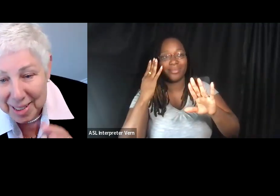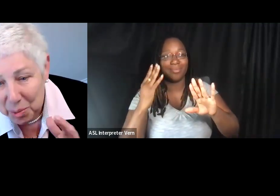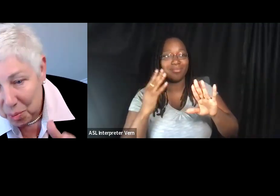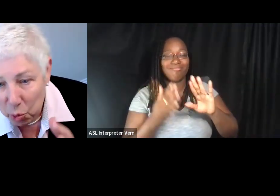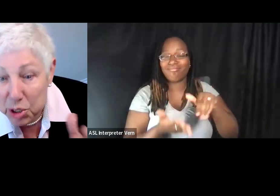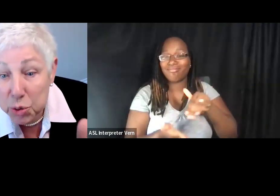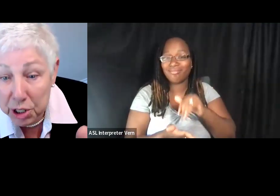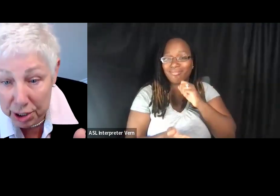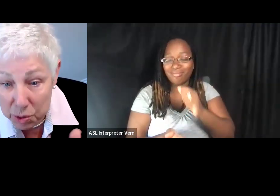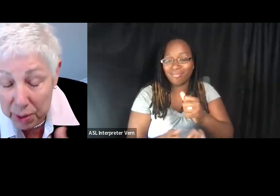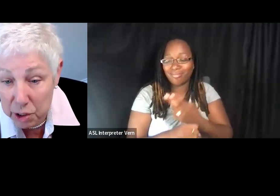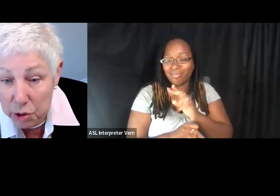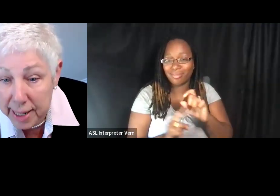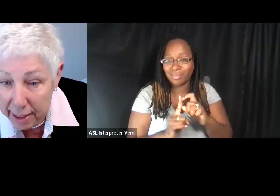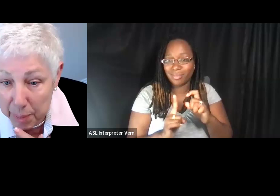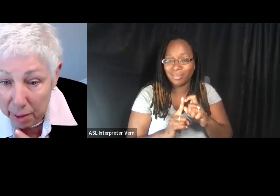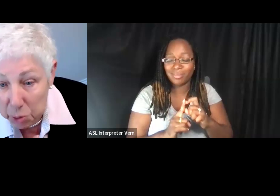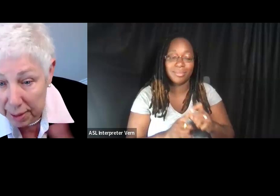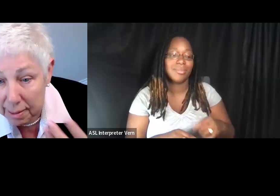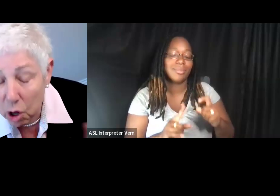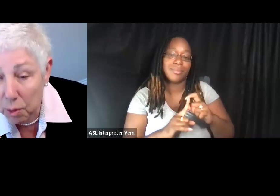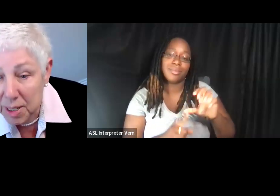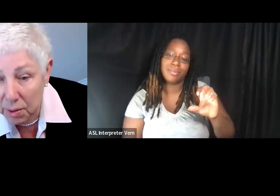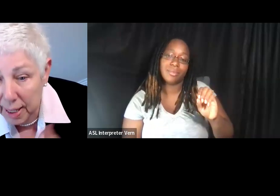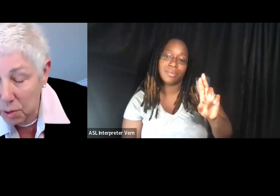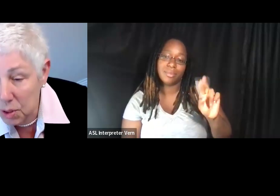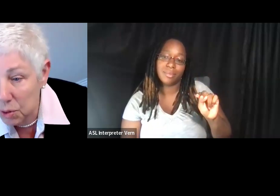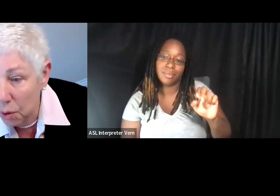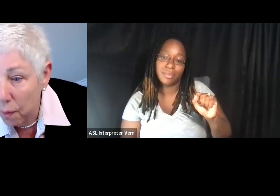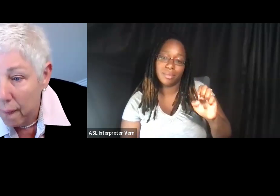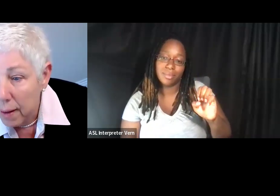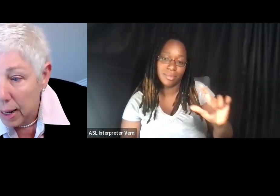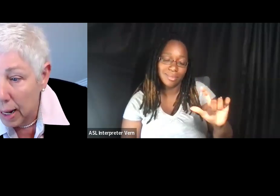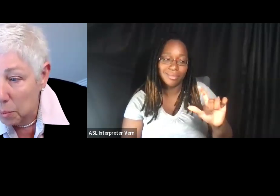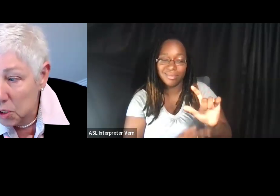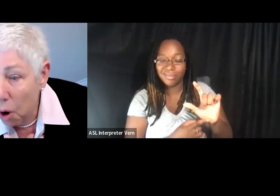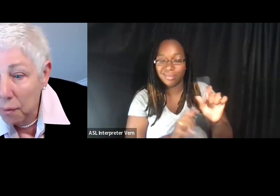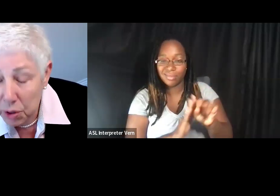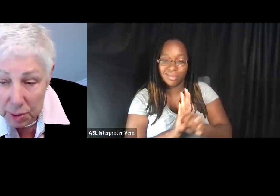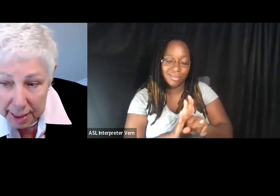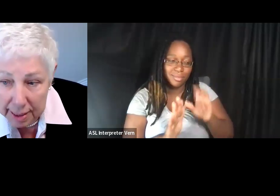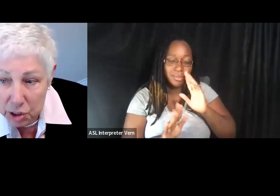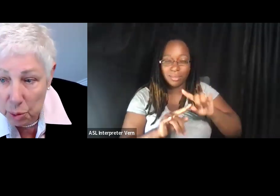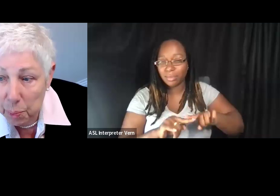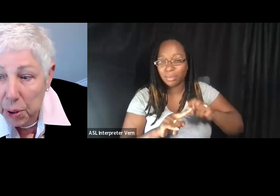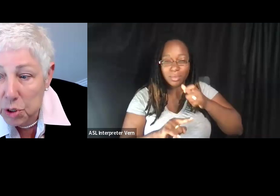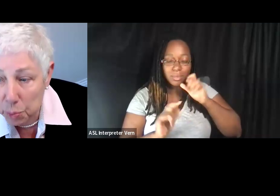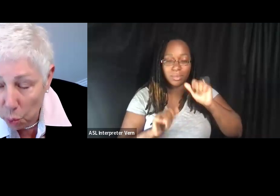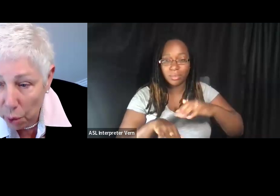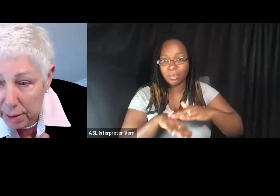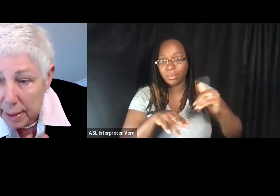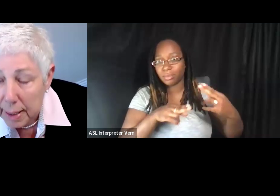has restrictions within your state about who can call themselves a counselor. So often you'll see this term